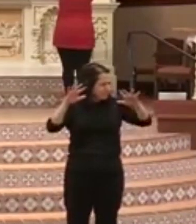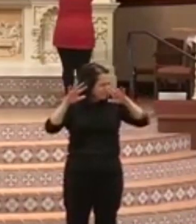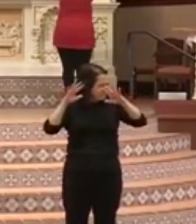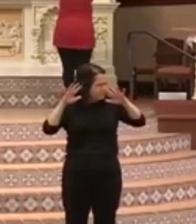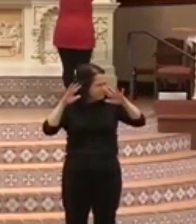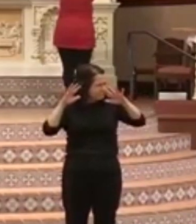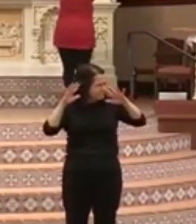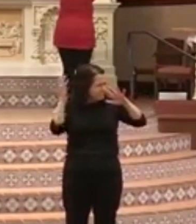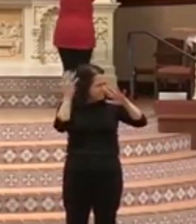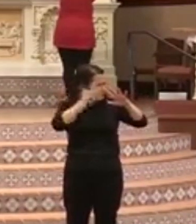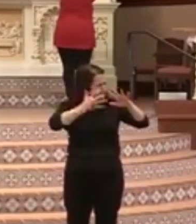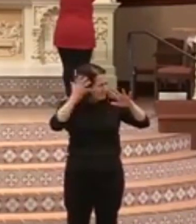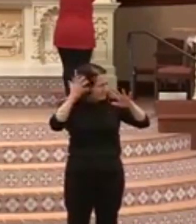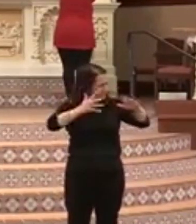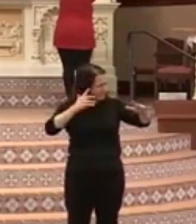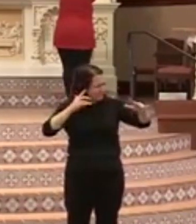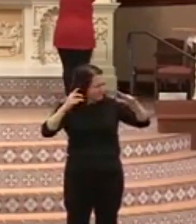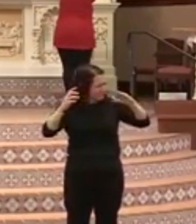hammer